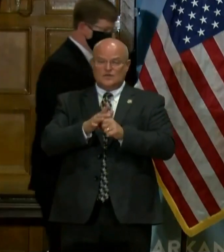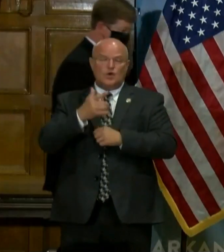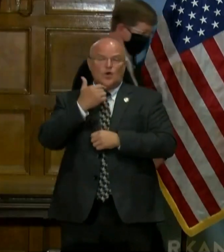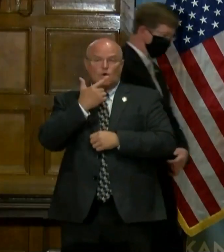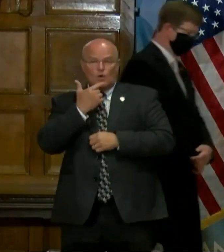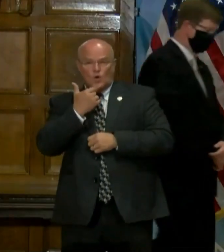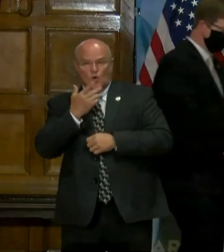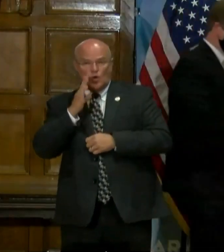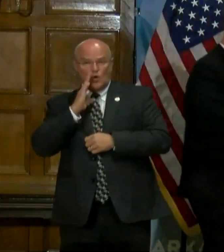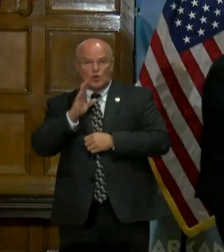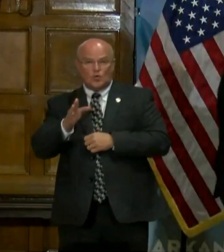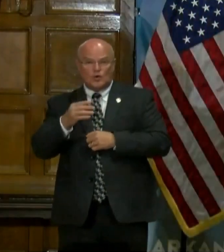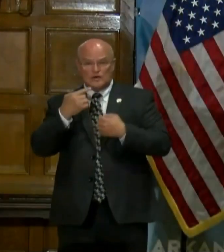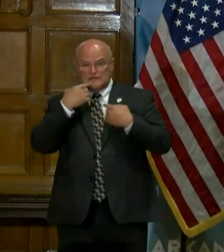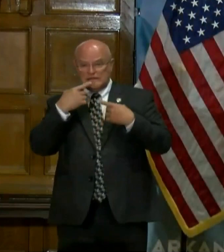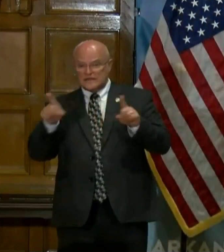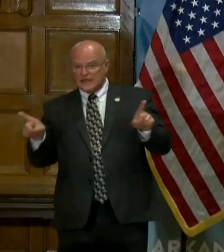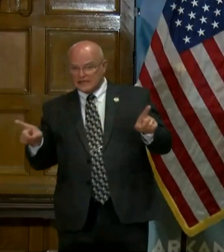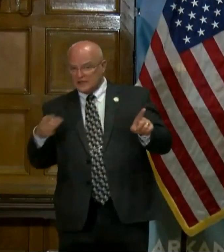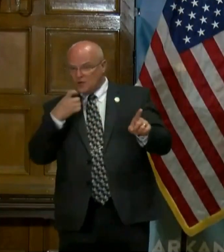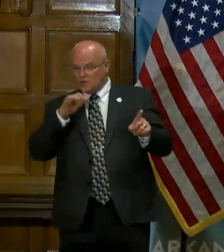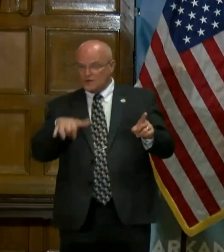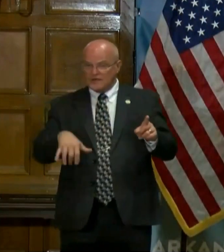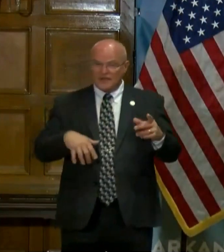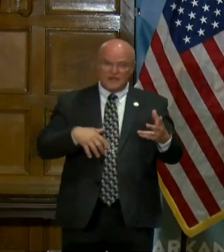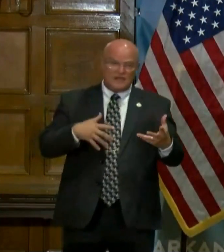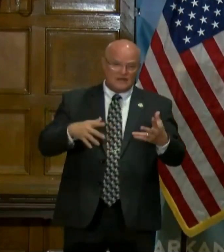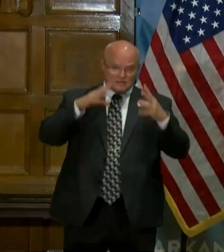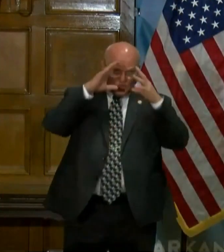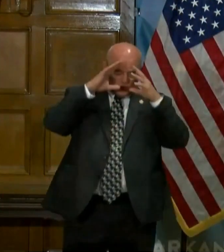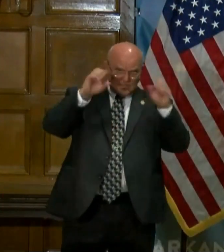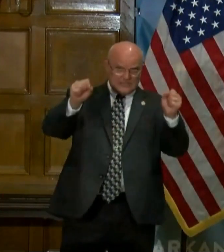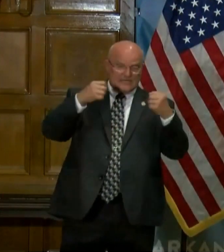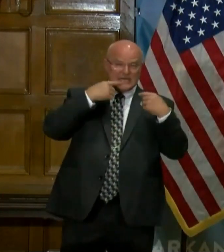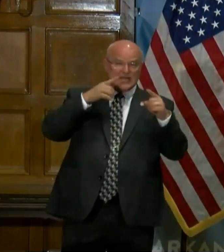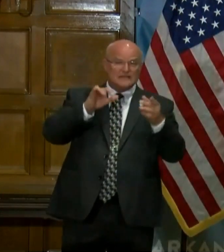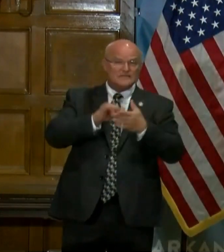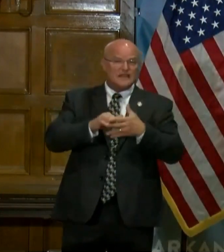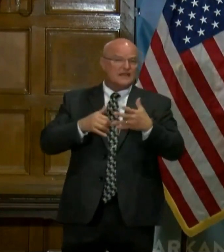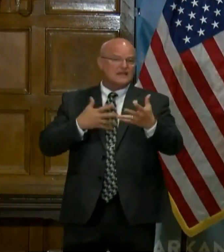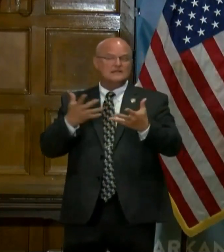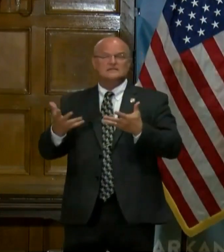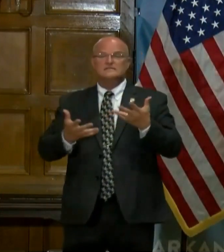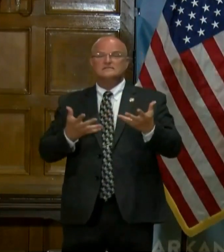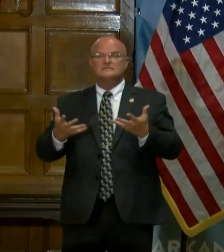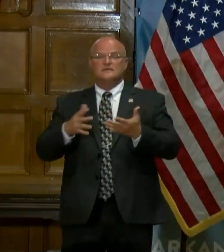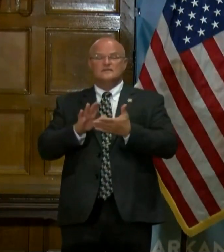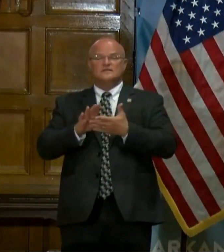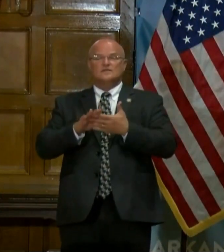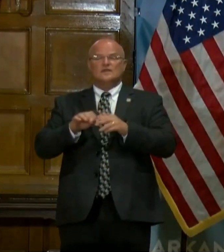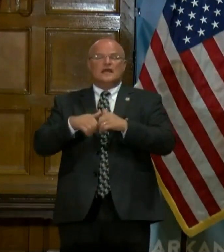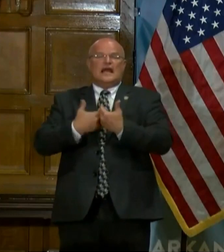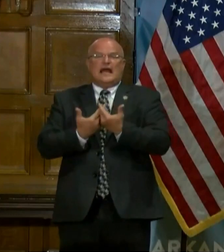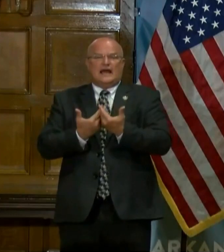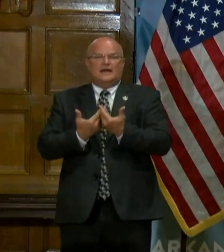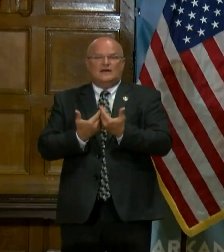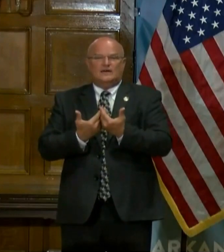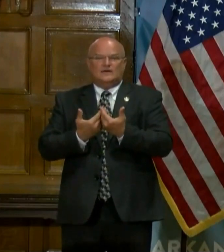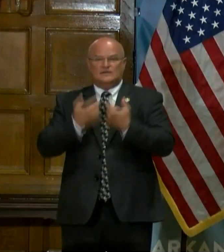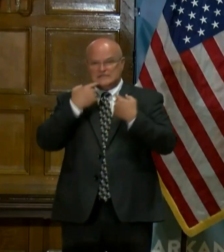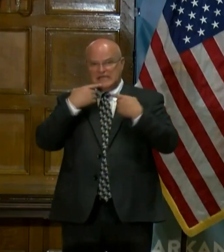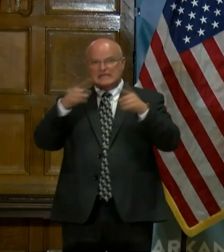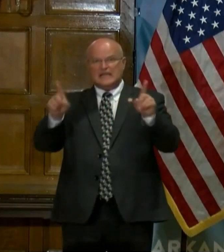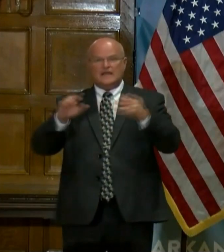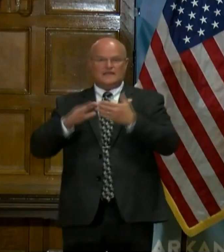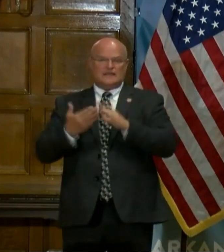to, state going to announce that? Is the superintendent going to announce that? And how does it announce